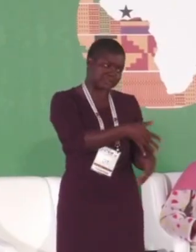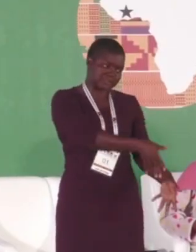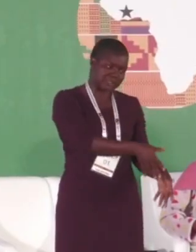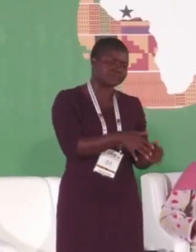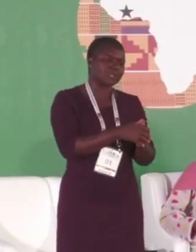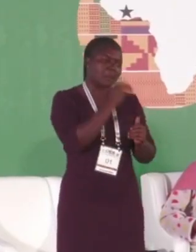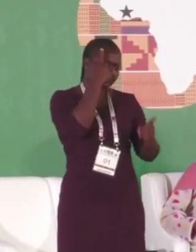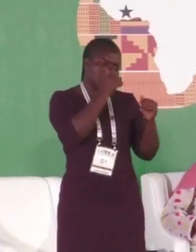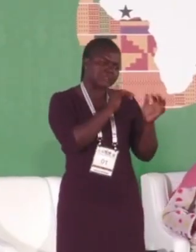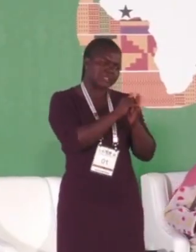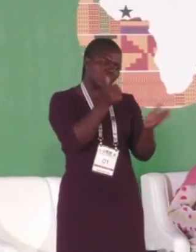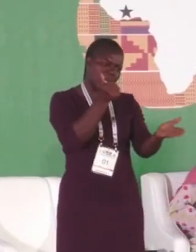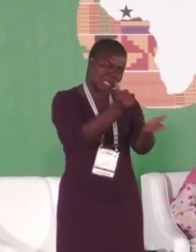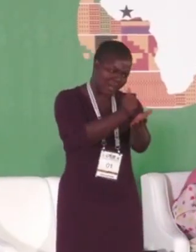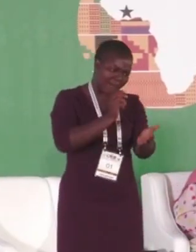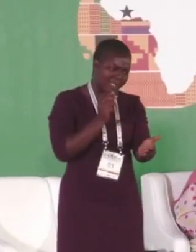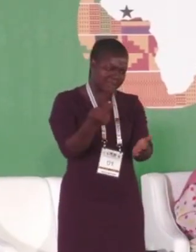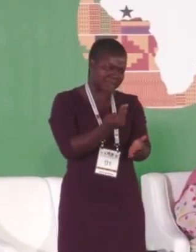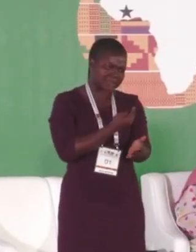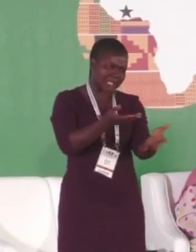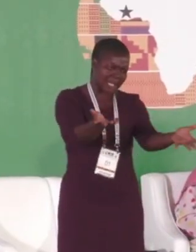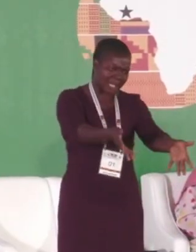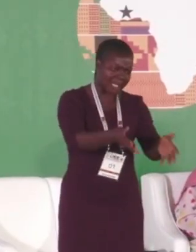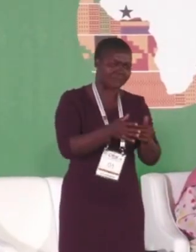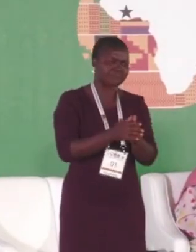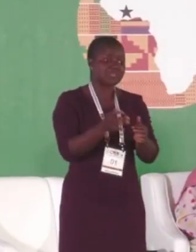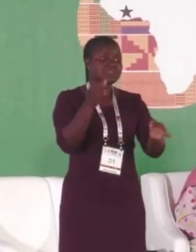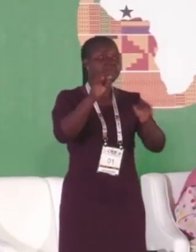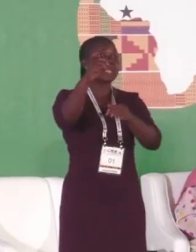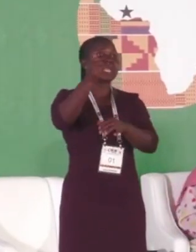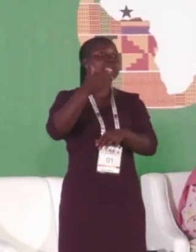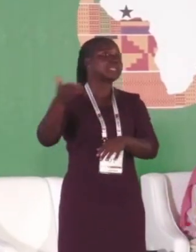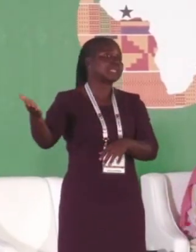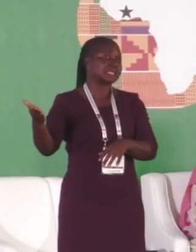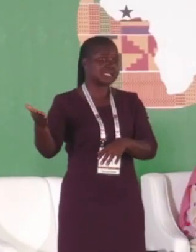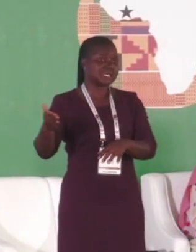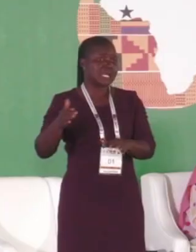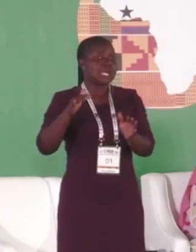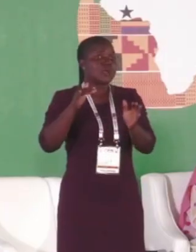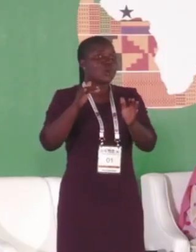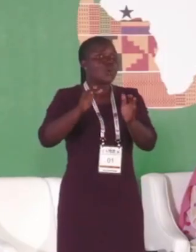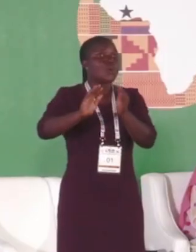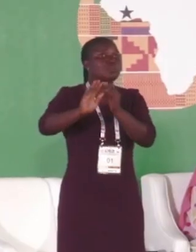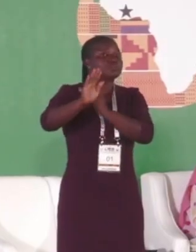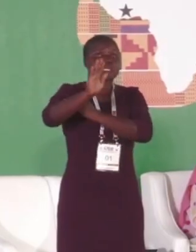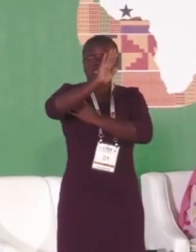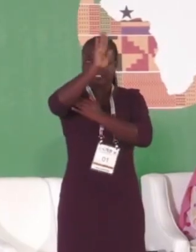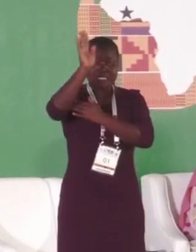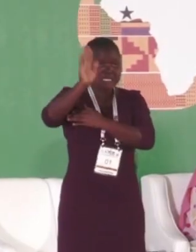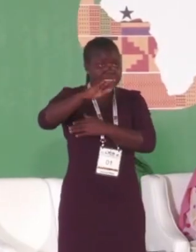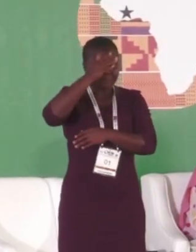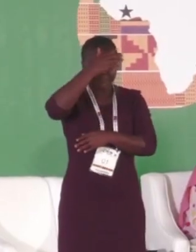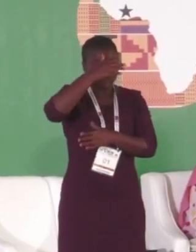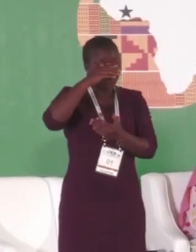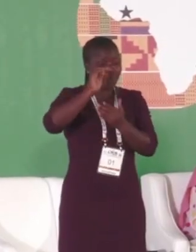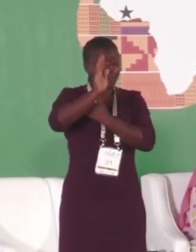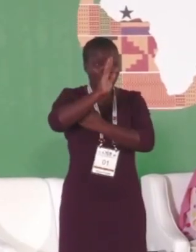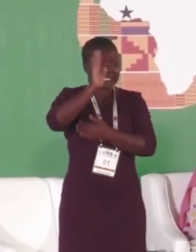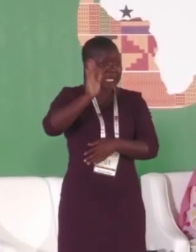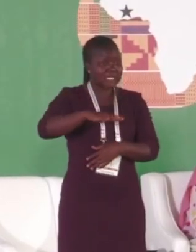Because that will help us. If anything, we God forbid, we don't want another